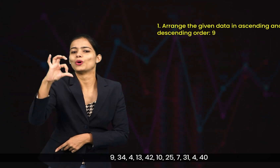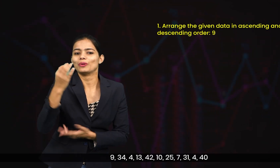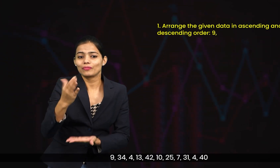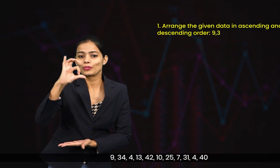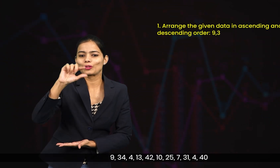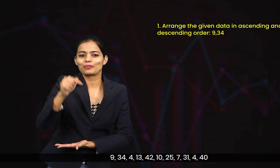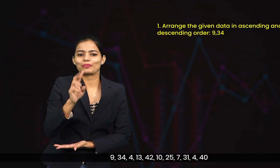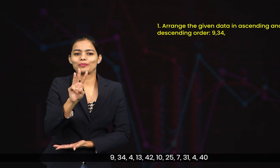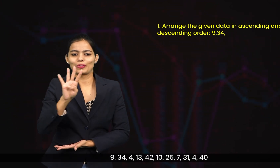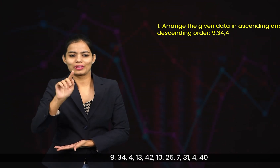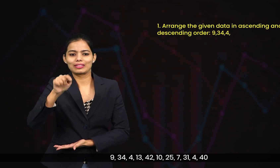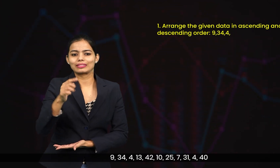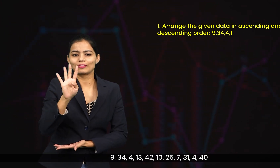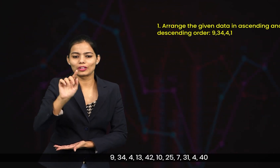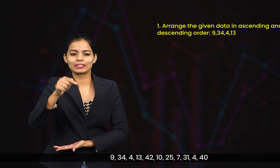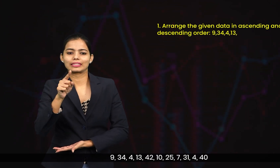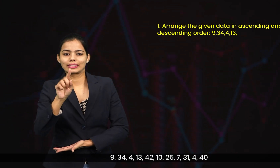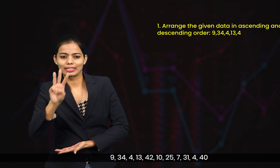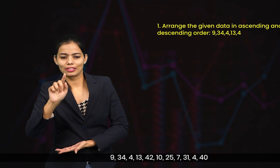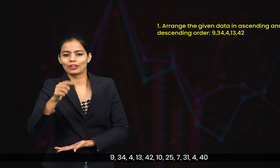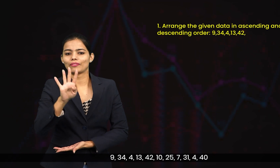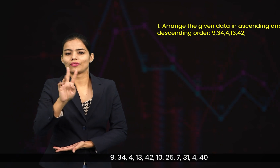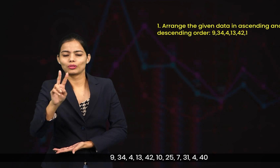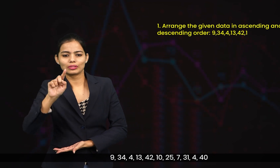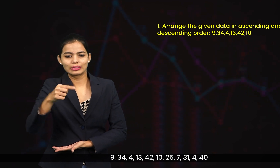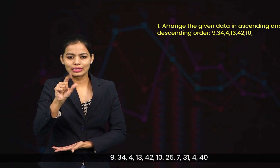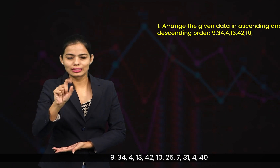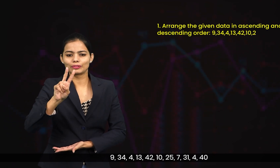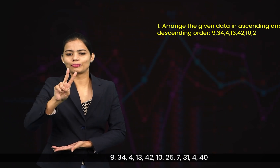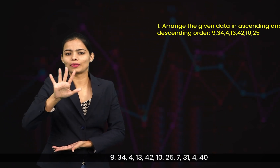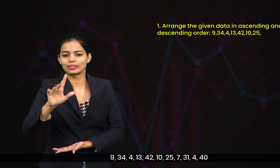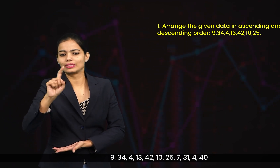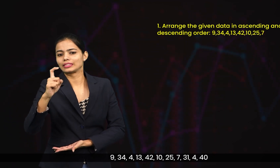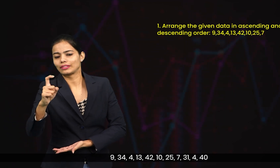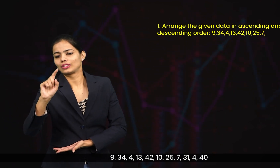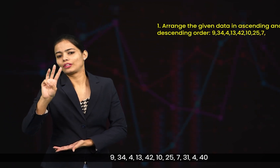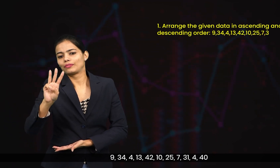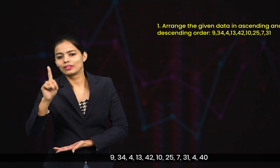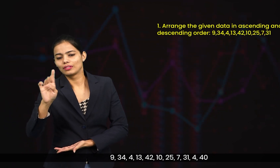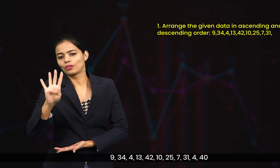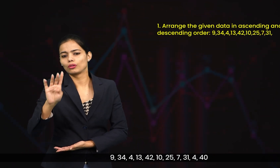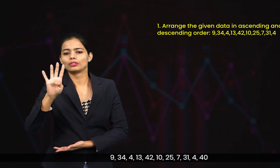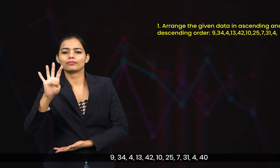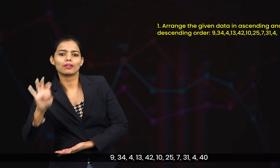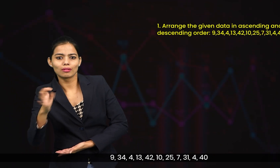9, 34, 4, 13, 42, 10, 25, 7, 31, 4,